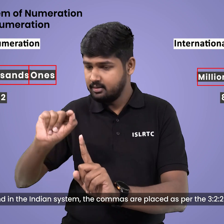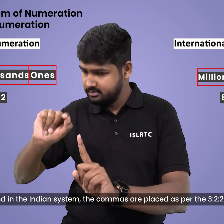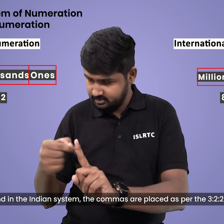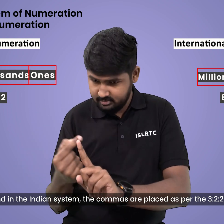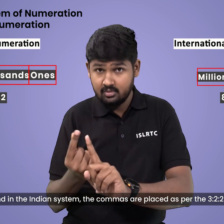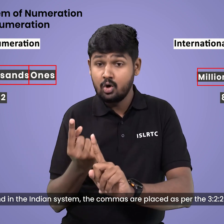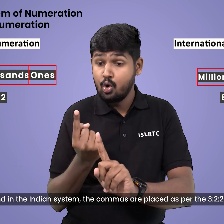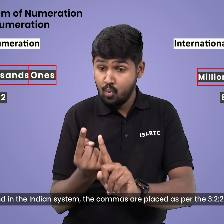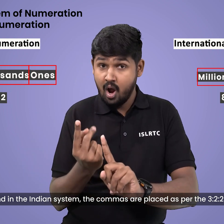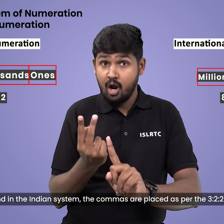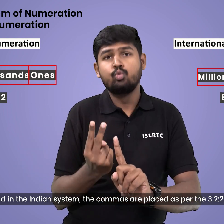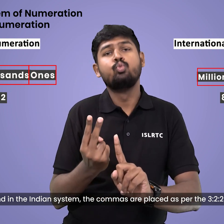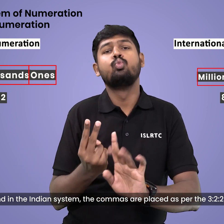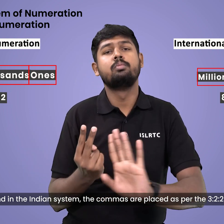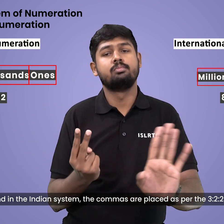3:2:2 rule.